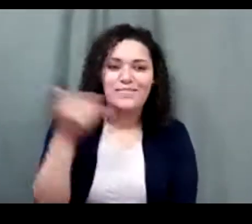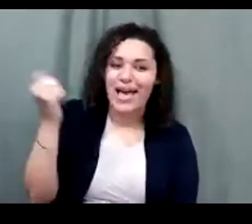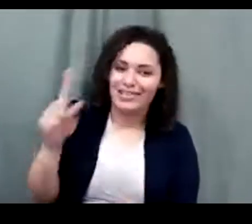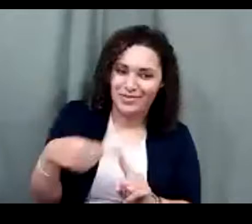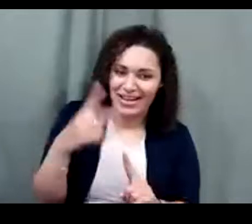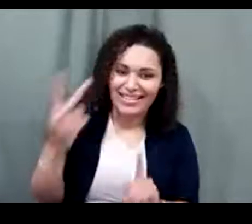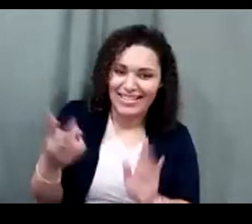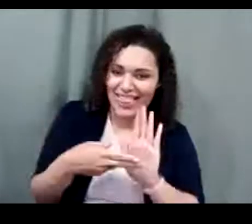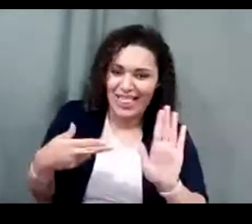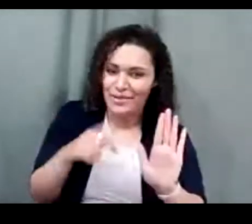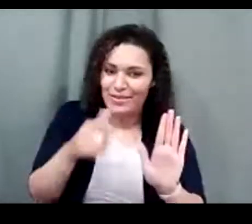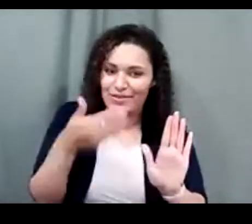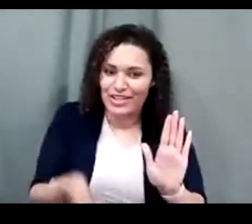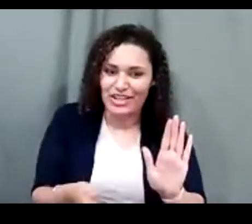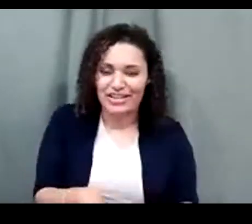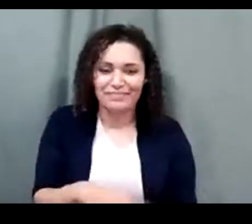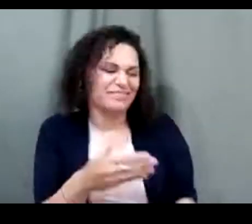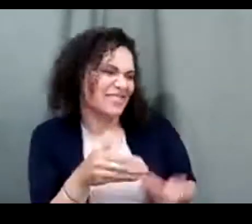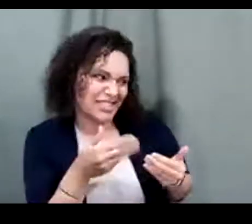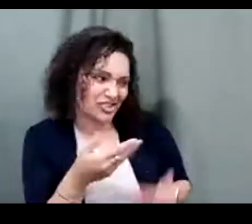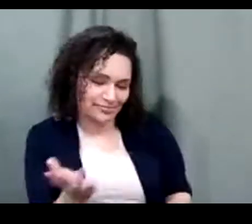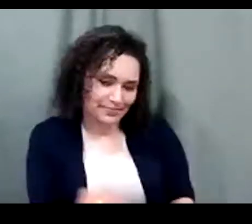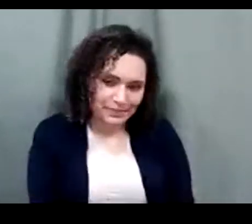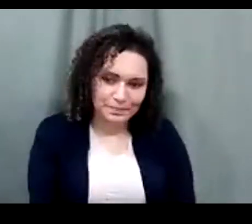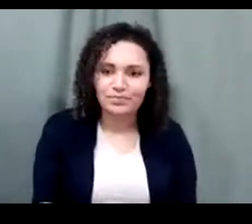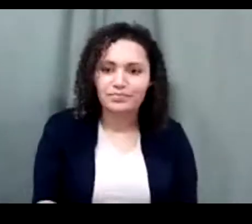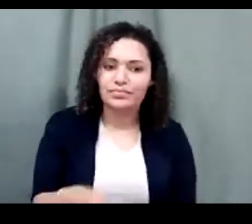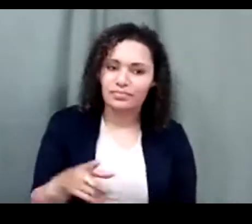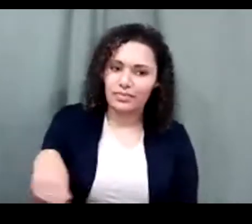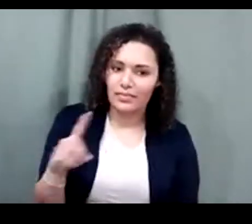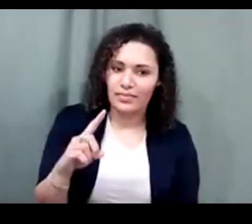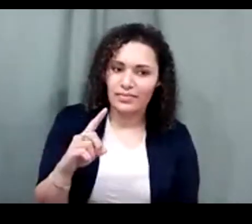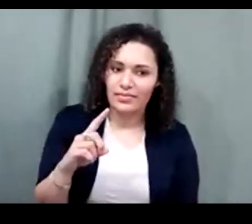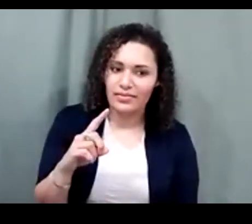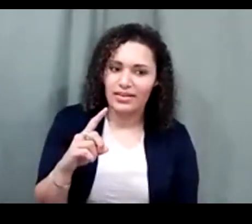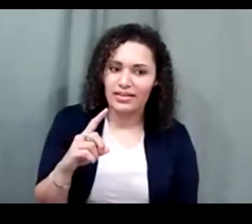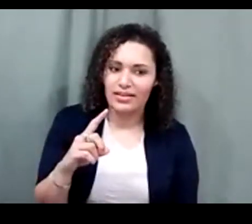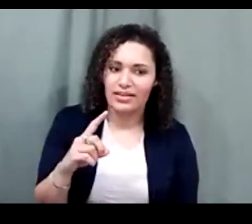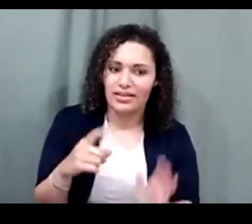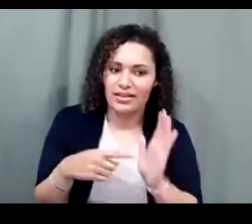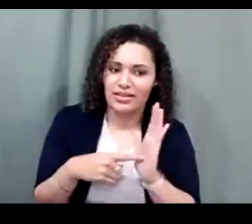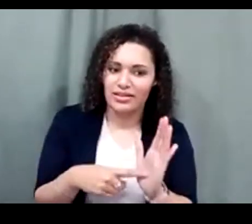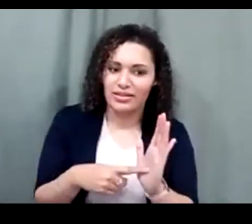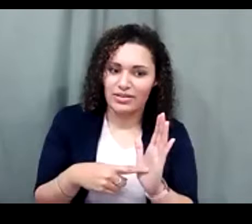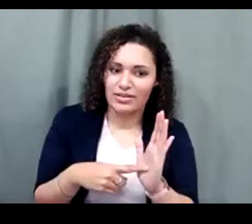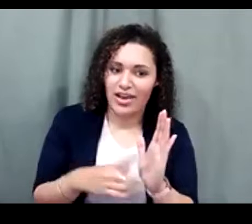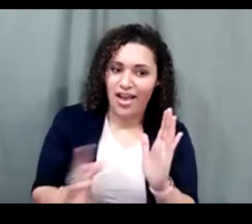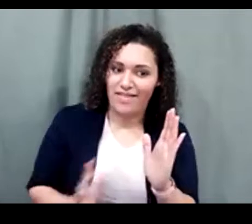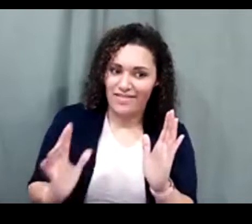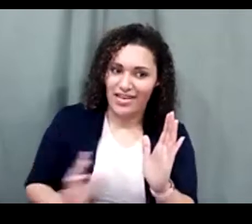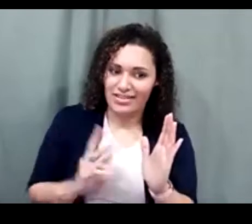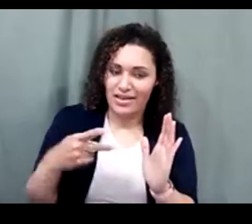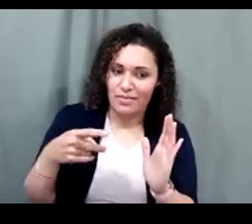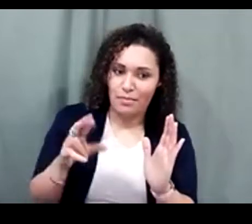really good. Makes it a little easier. So it is. Oh, you guys can't see the label. Yeah. There's see our fancy portal. You can probably see the label,